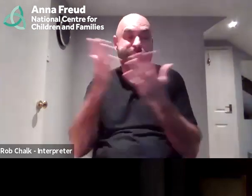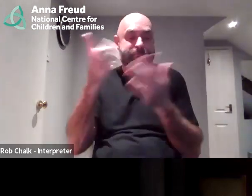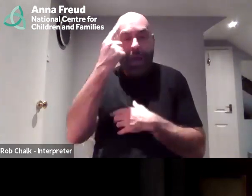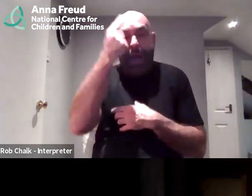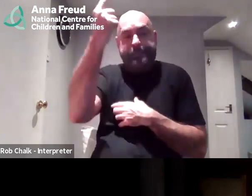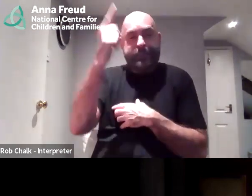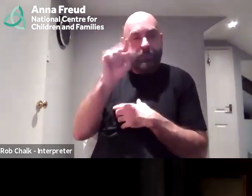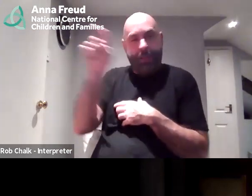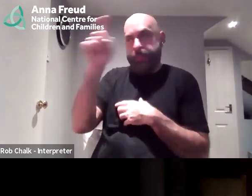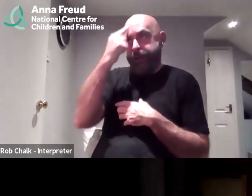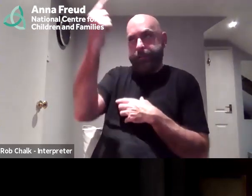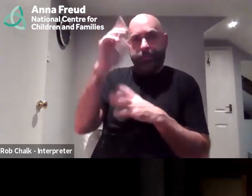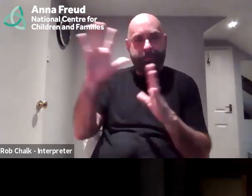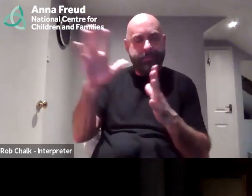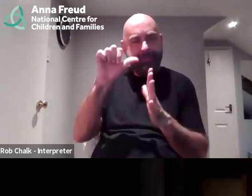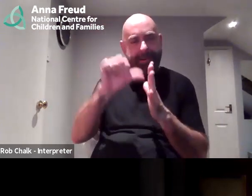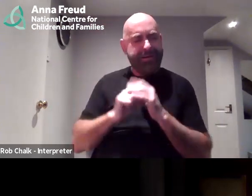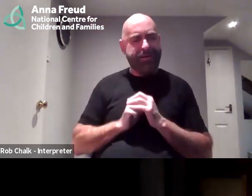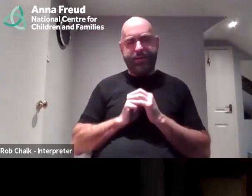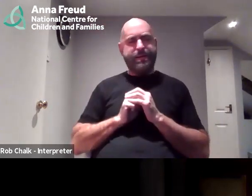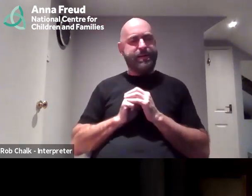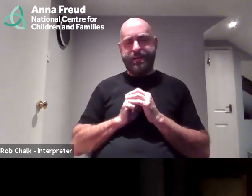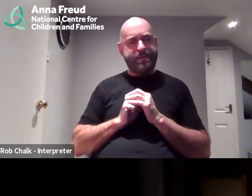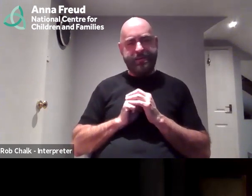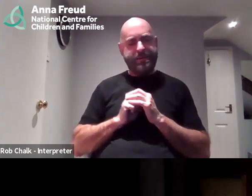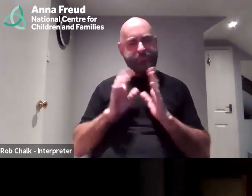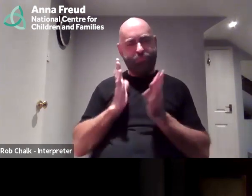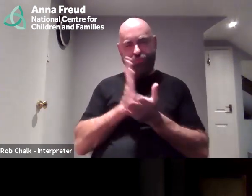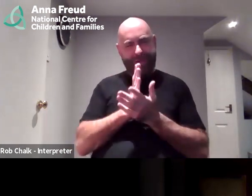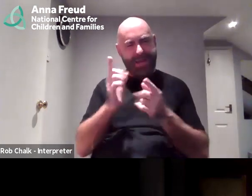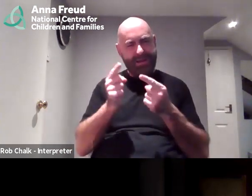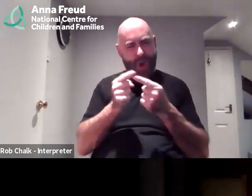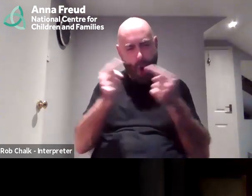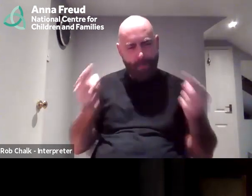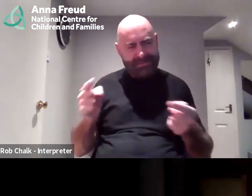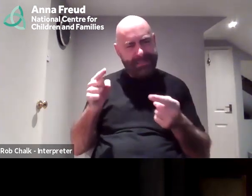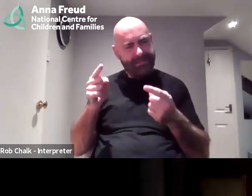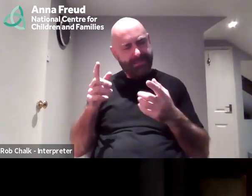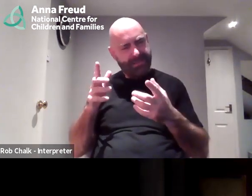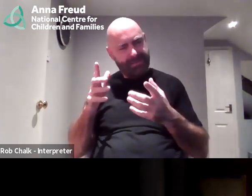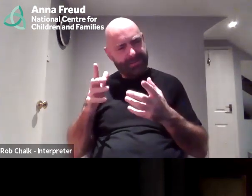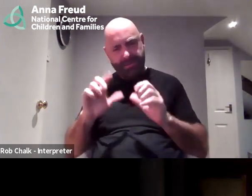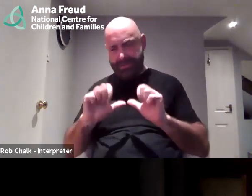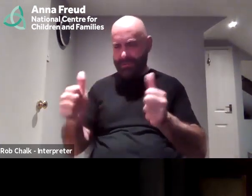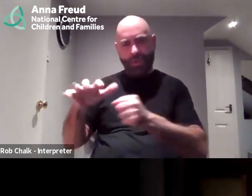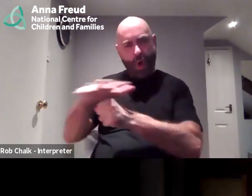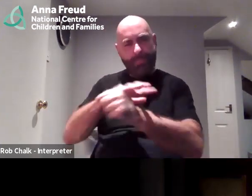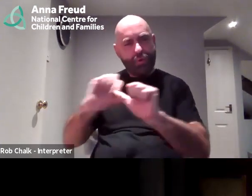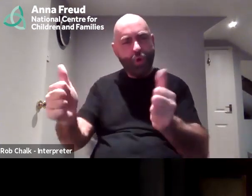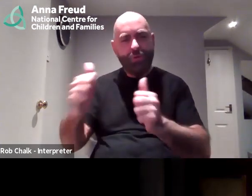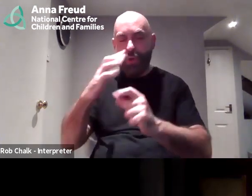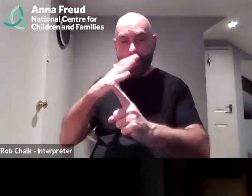was an ideology that was directly opposed to the common good, directly opposed to social